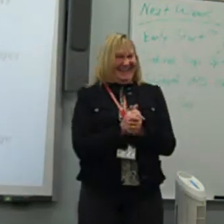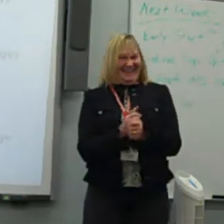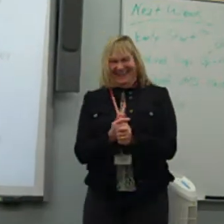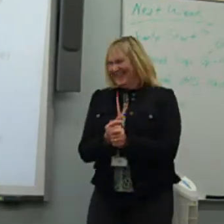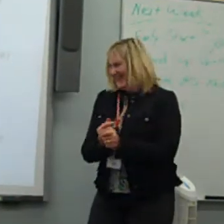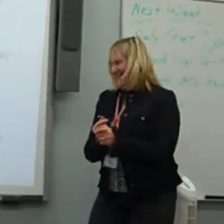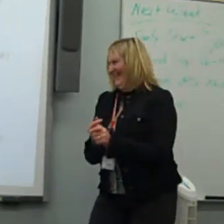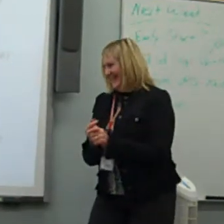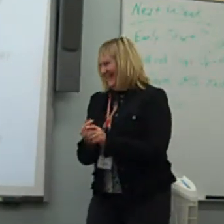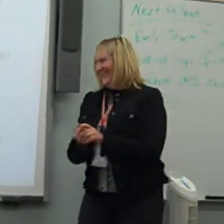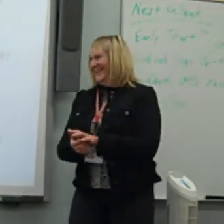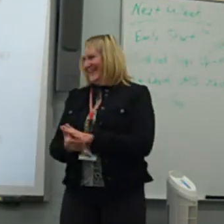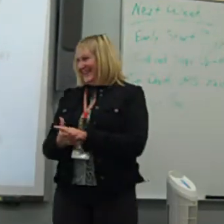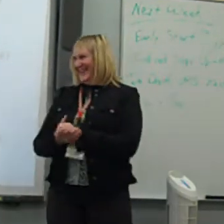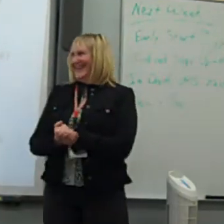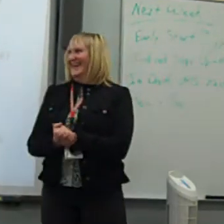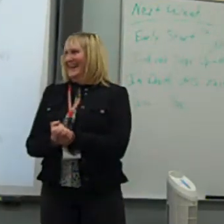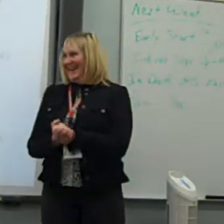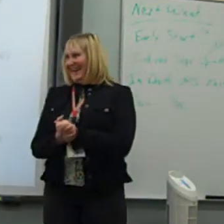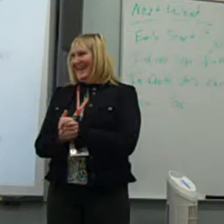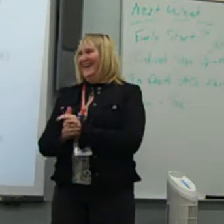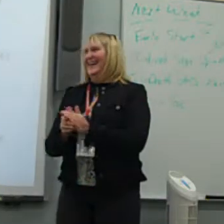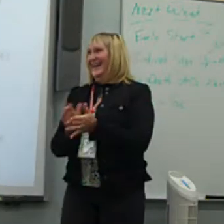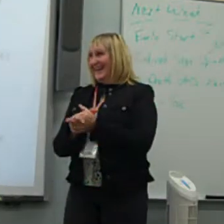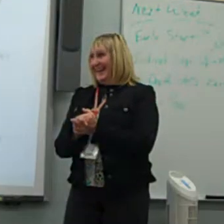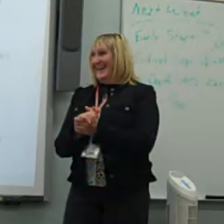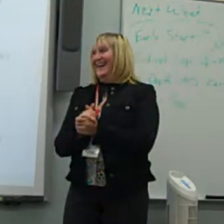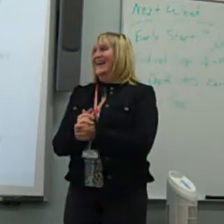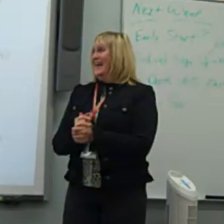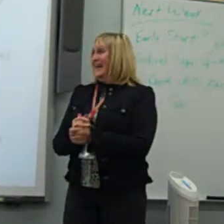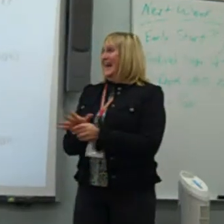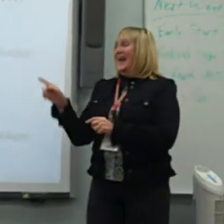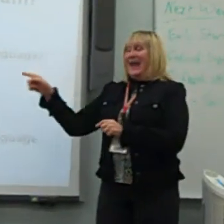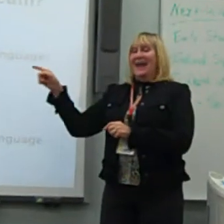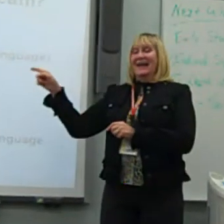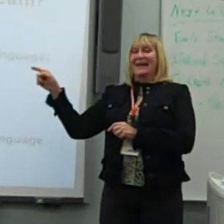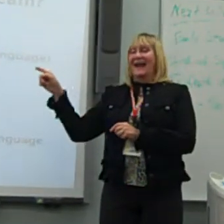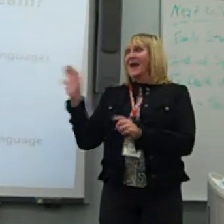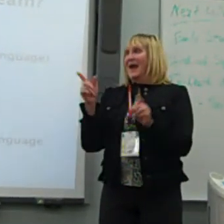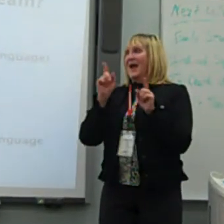like, I did not like it. It's fun. It's fun.